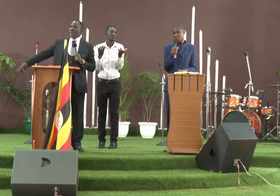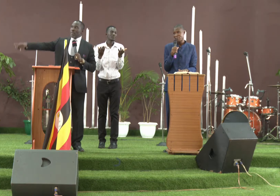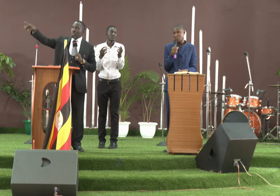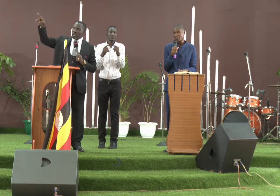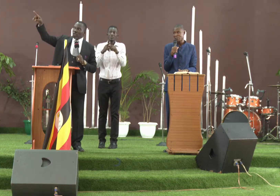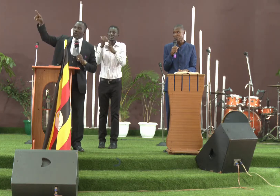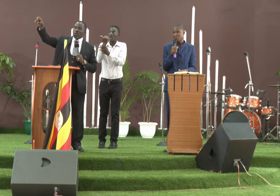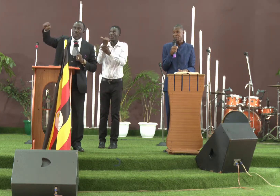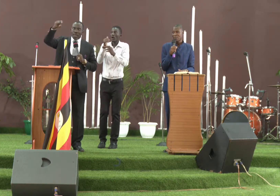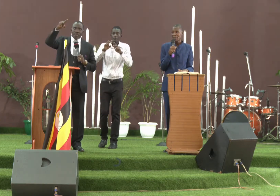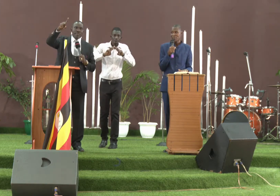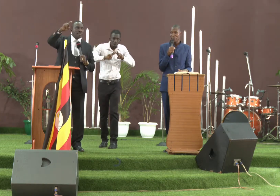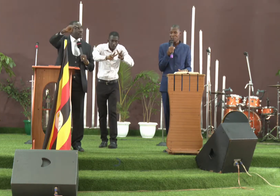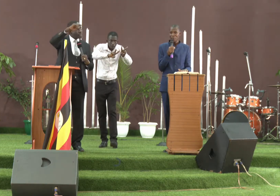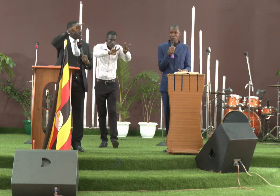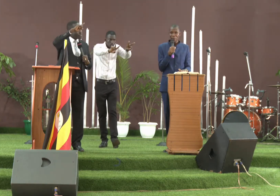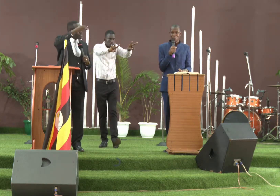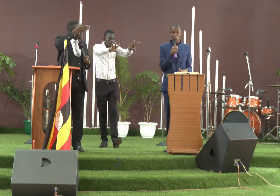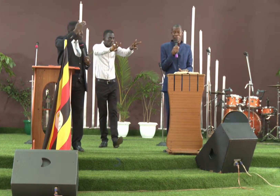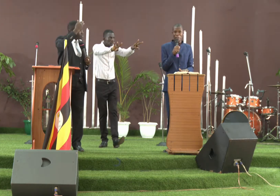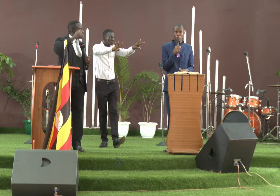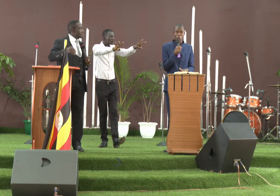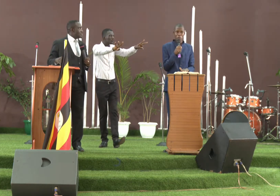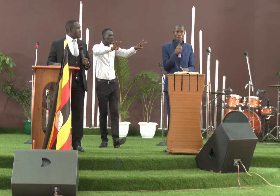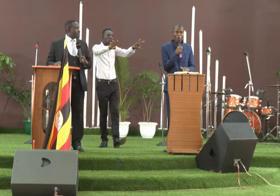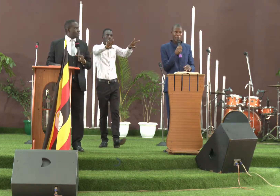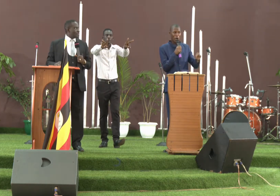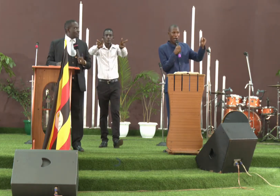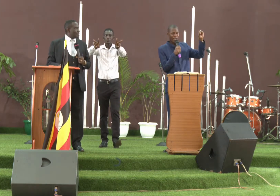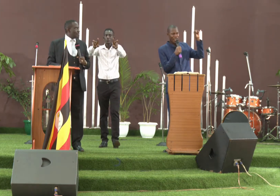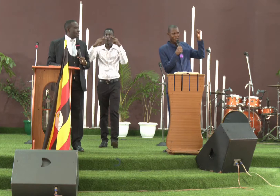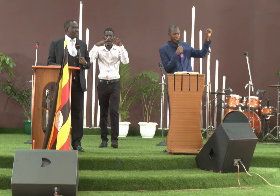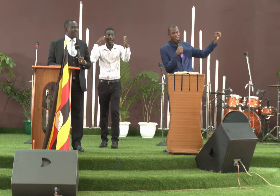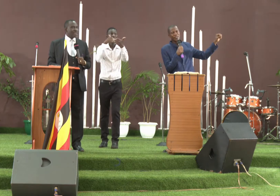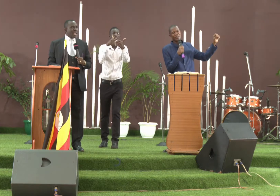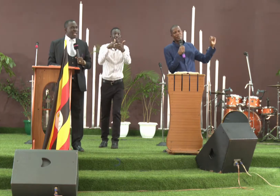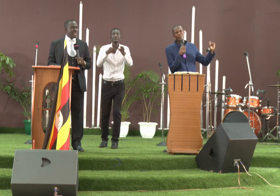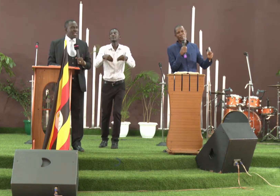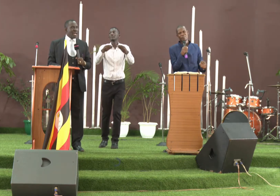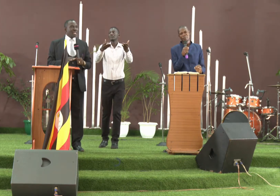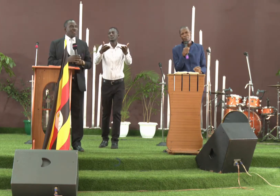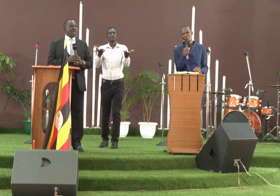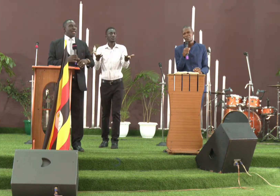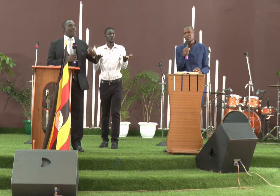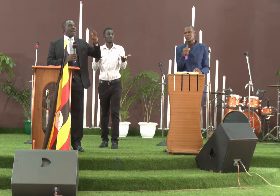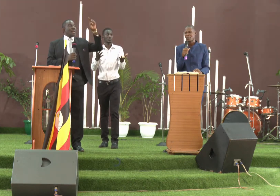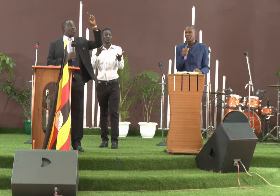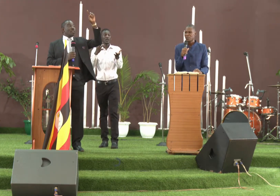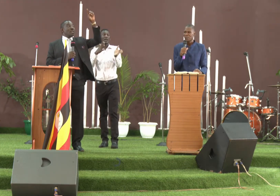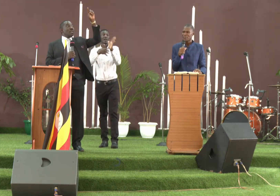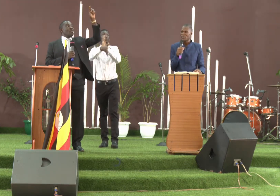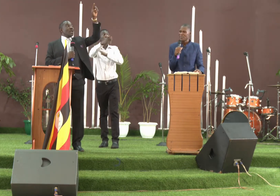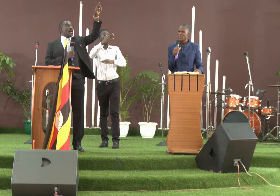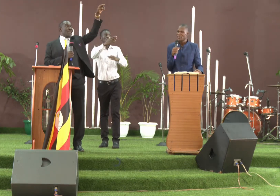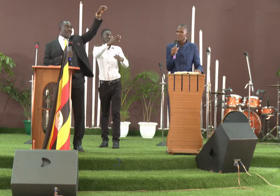Oliba mugambi buliriso lyo werikoma. For him is told, wherever your eye can see. Ate Katonda nga ya marking